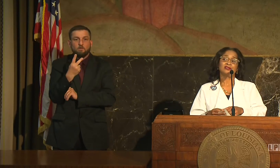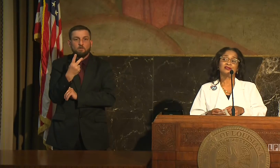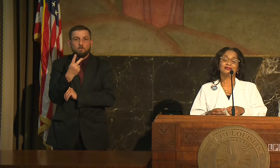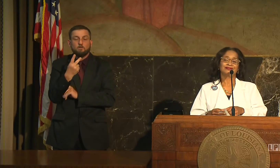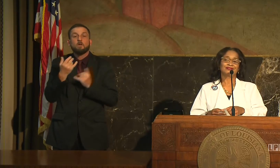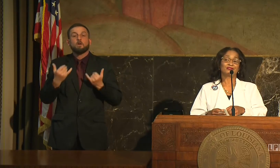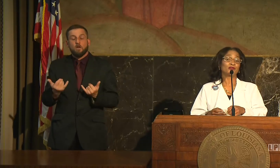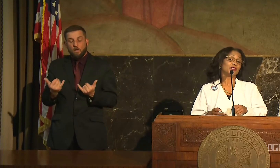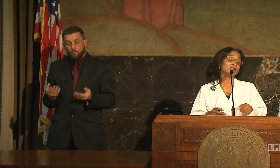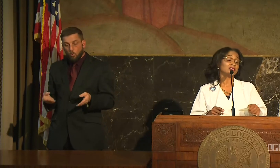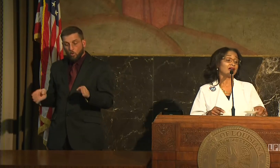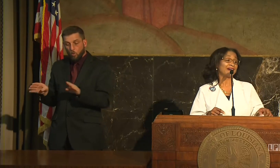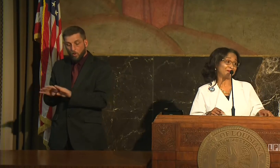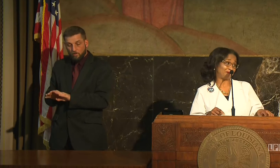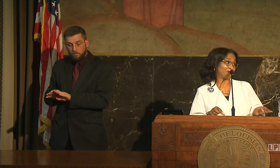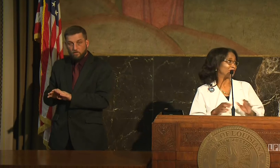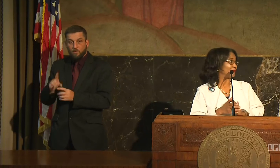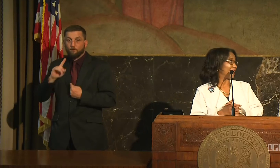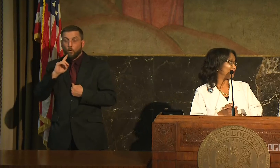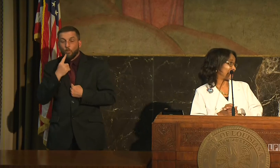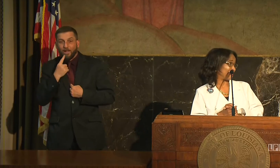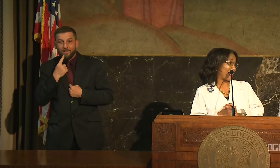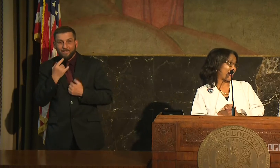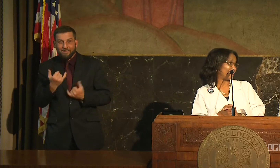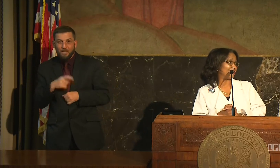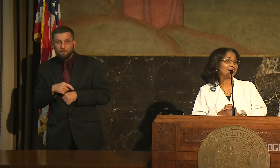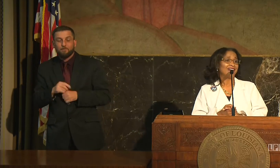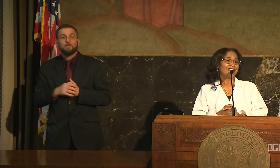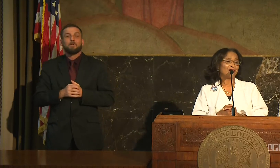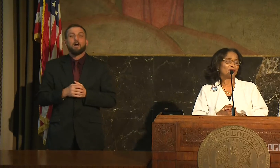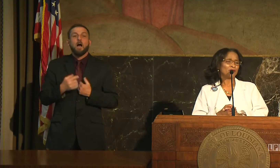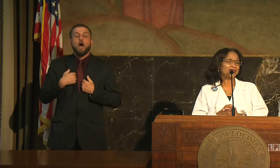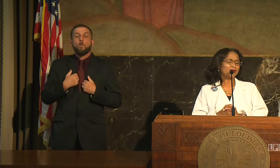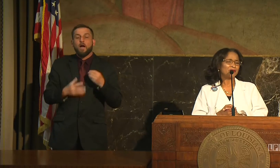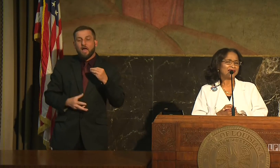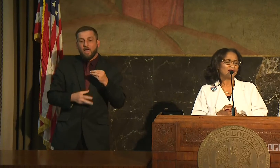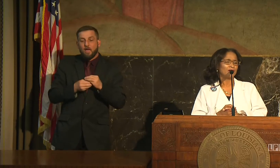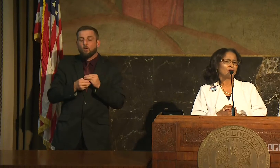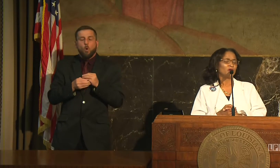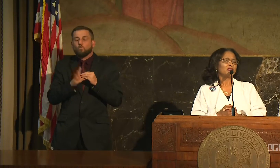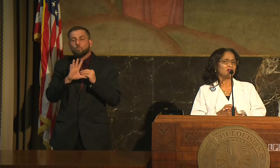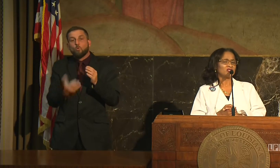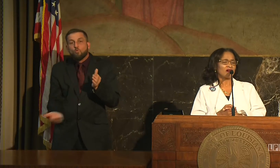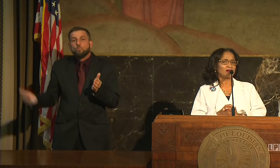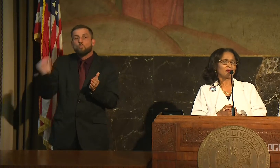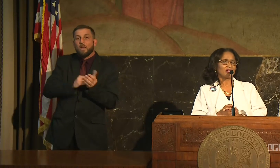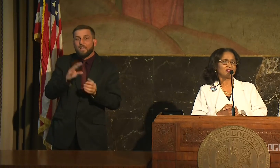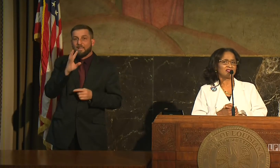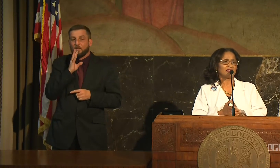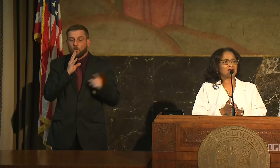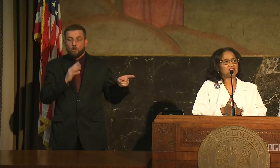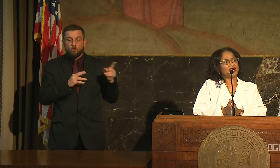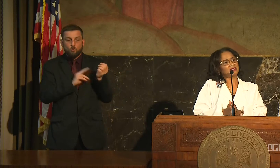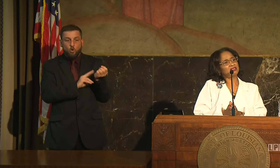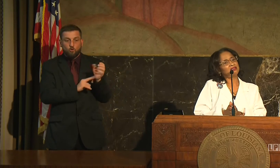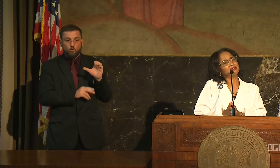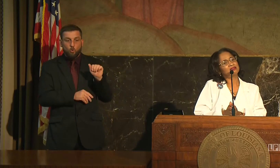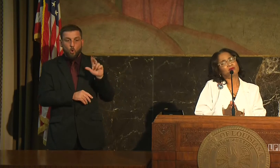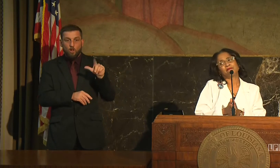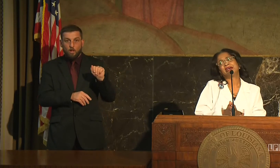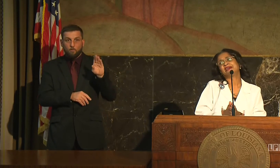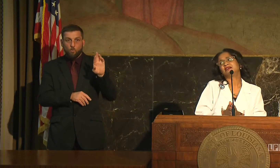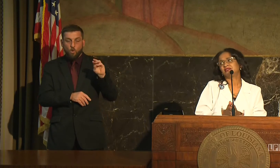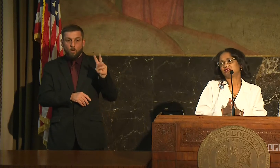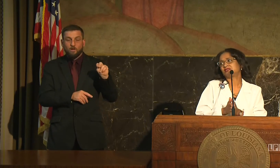in closing, for real this time, I would like to add or reiterate what Nurse Carla Brown said. These